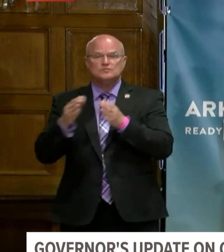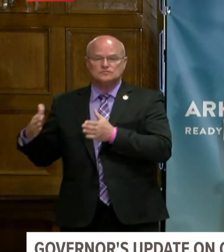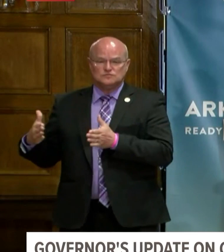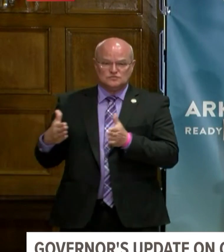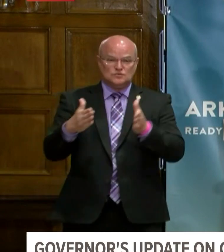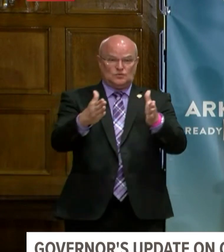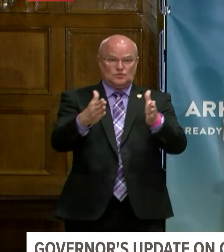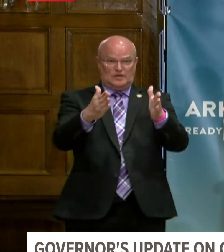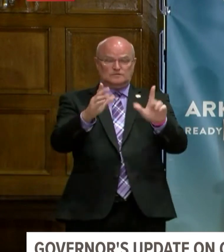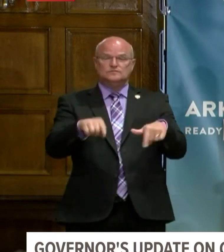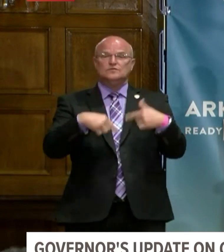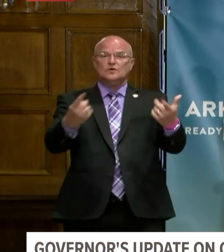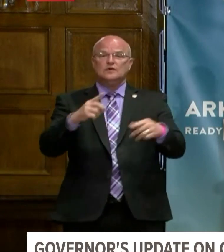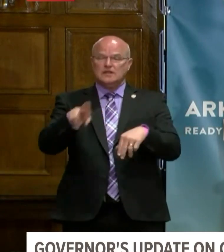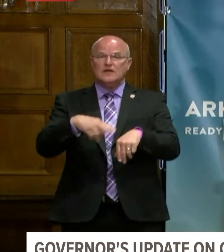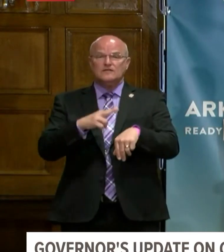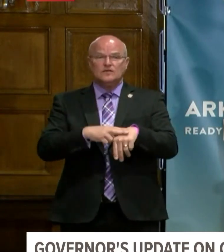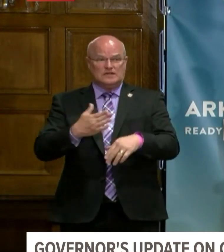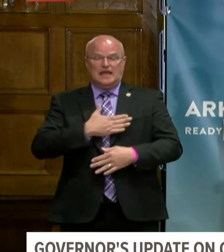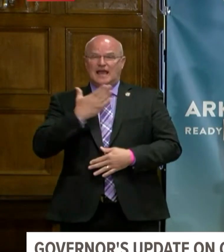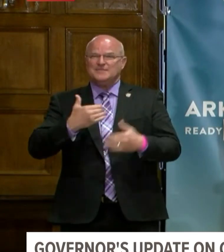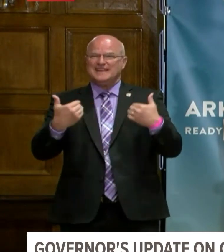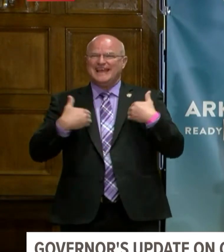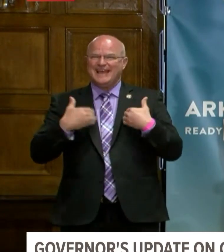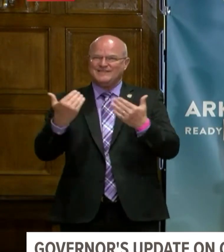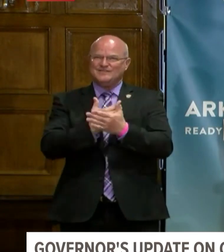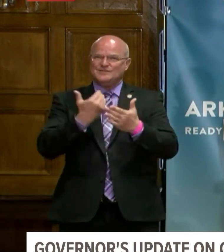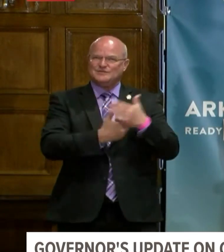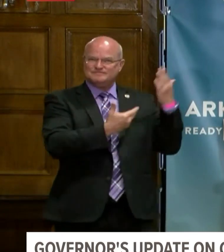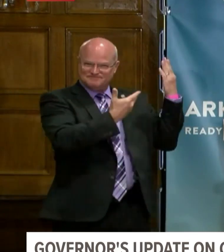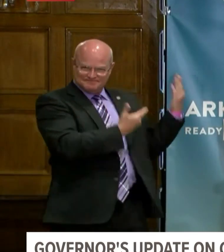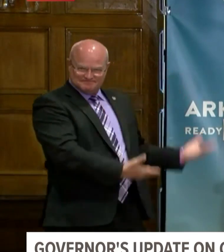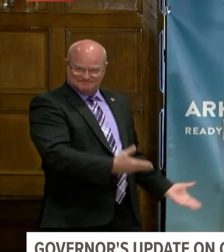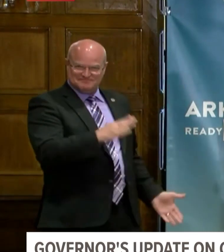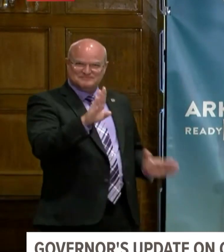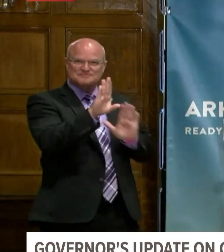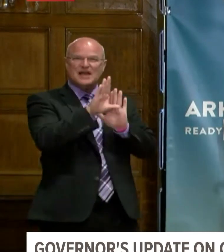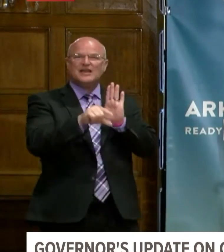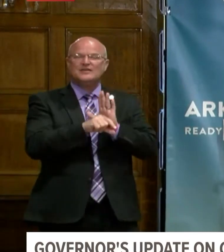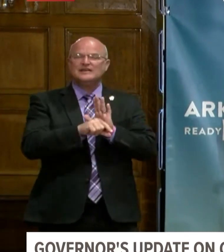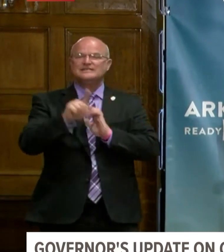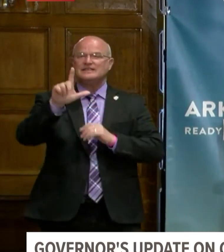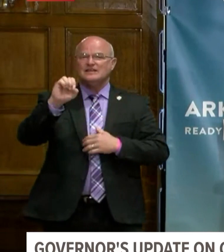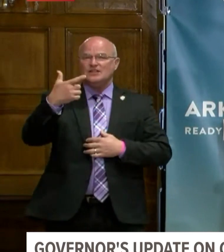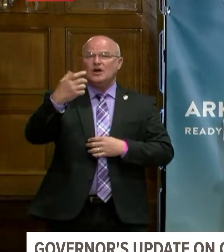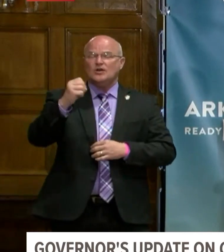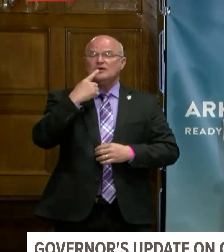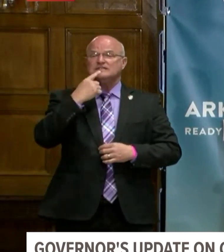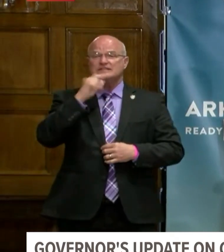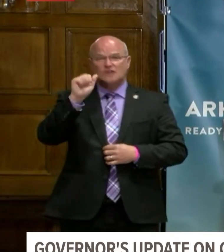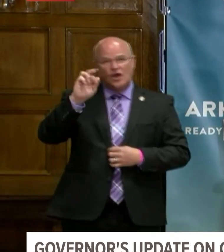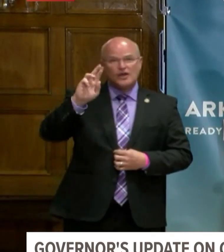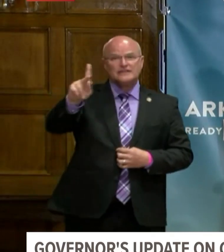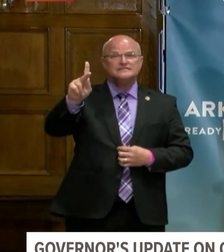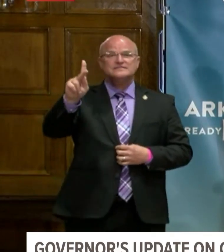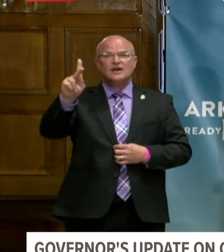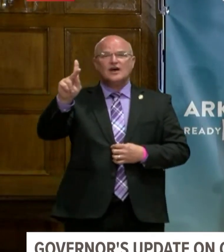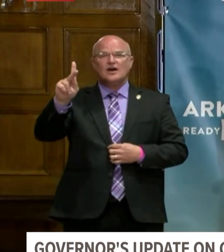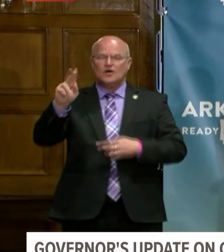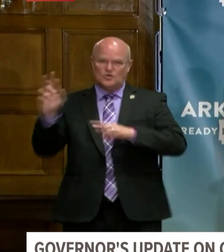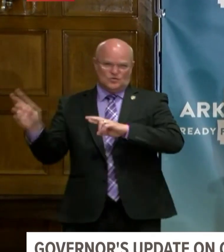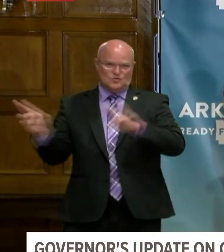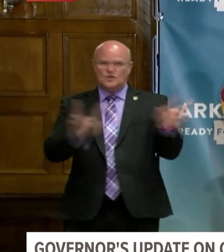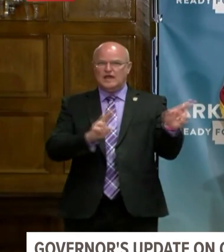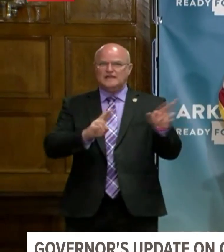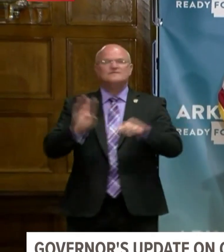we're going. And of course, I'm delighted to have this new backdrop and logo that says Arkansas